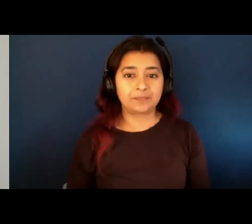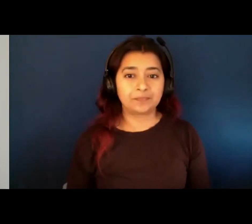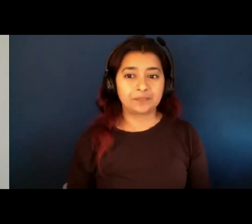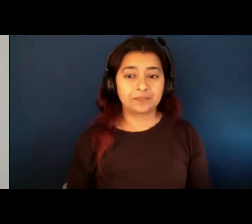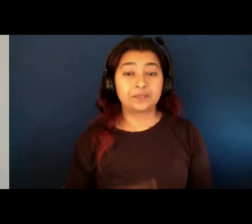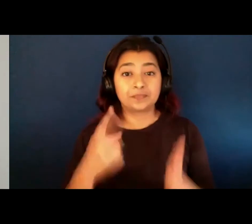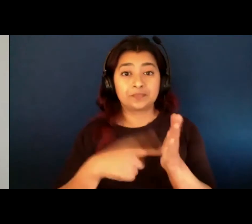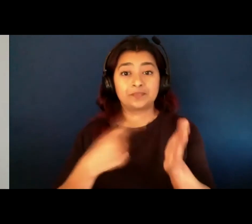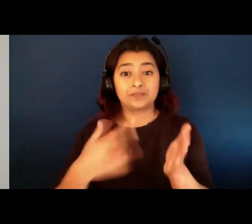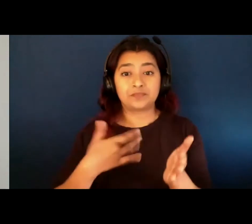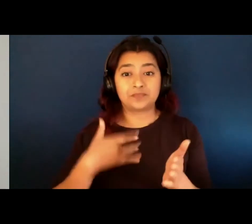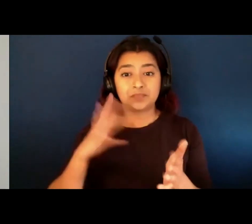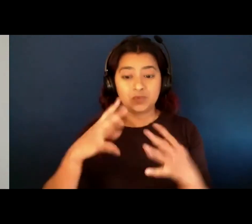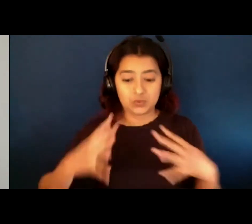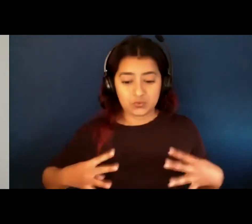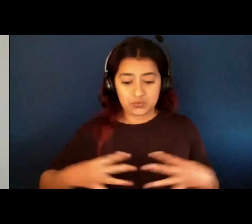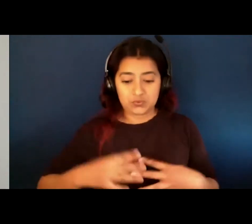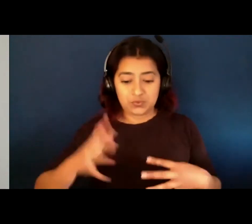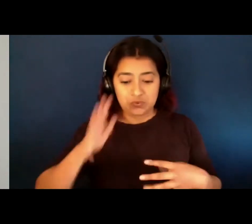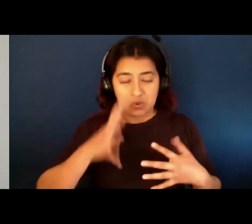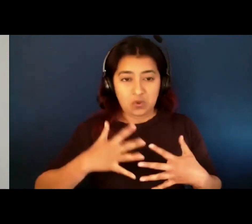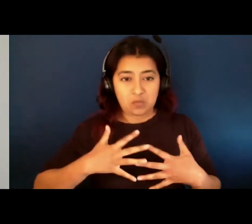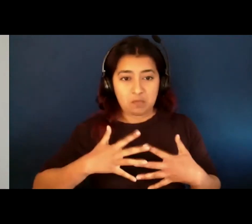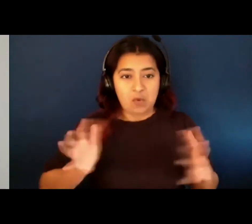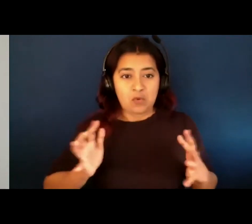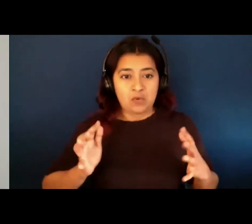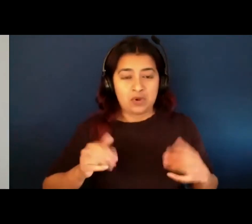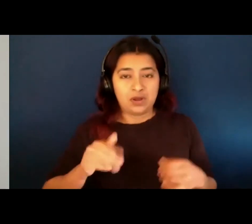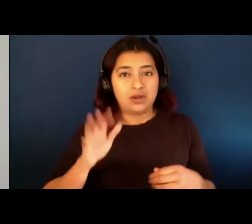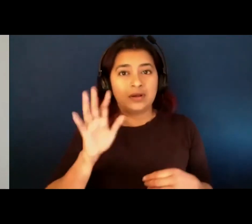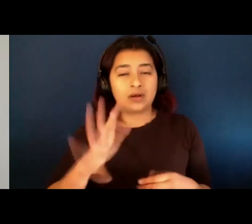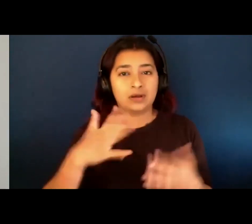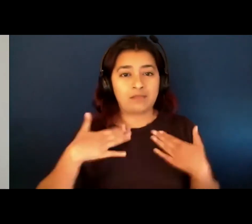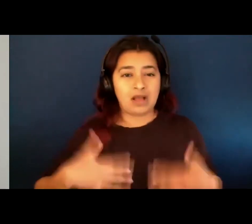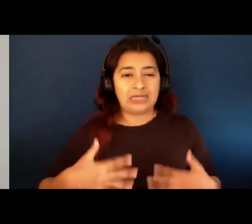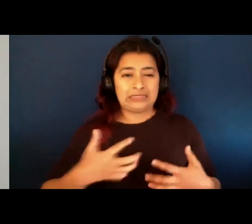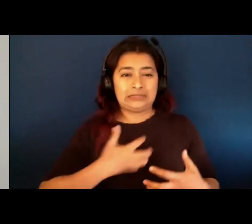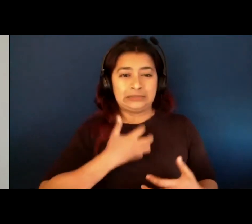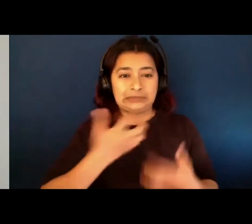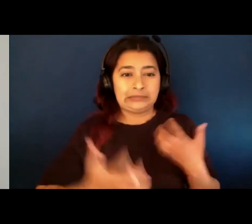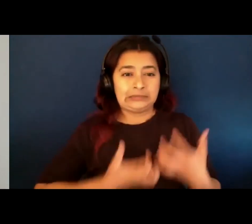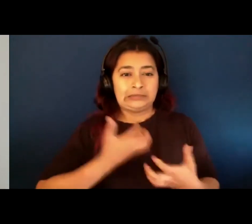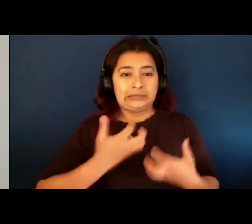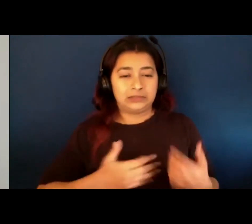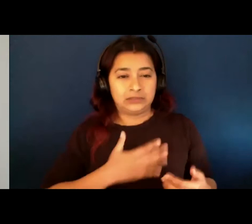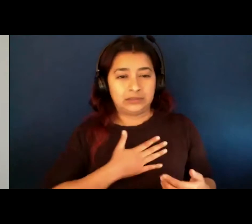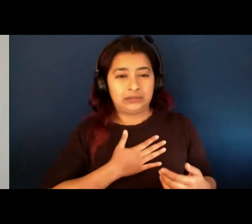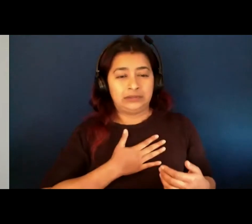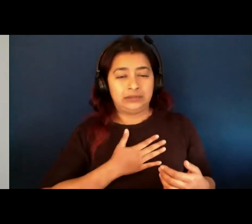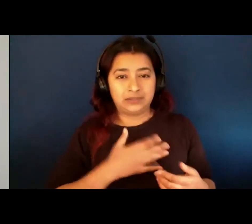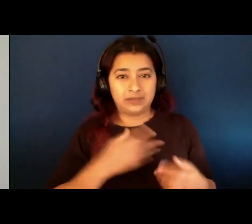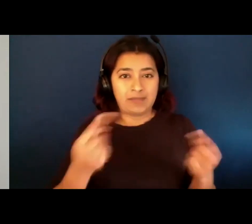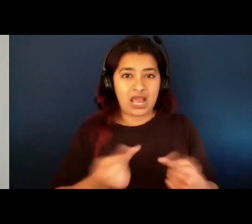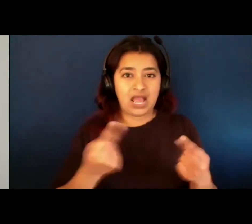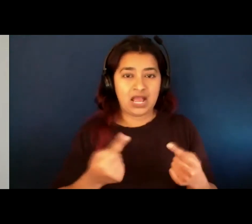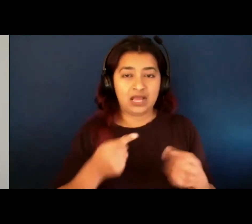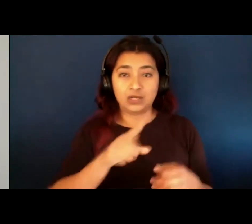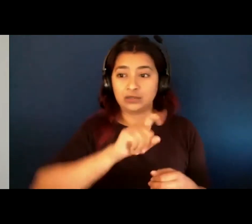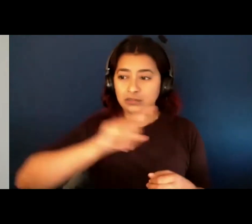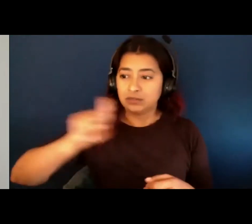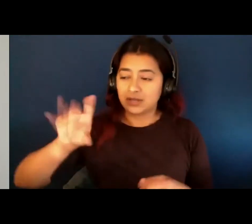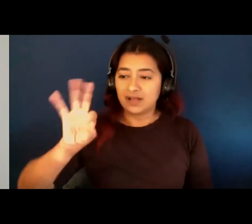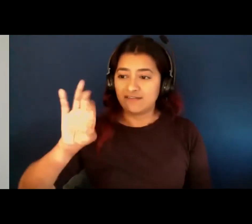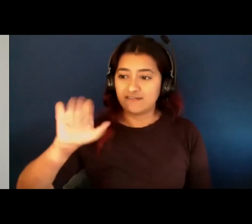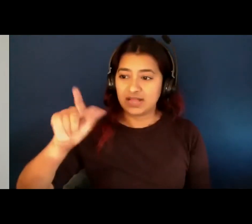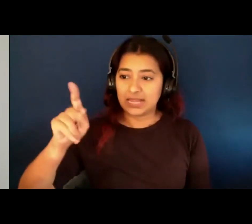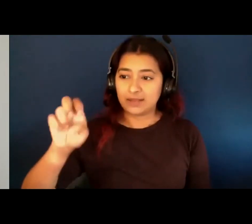like her ribcage was going to burst. Her body shrieked and screeched and squalled in pain. And she went over to Felipe's to drown herself